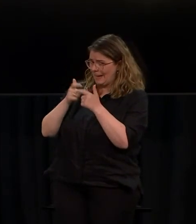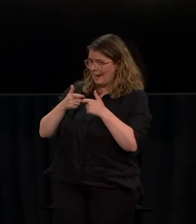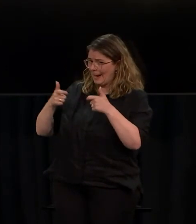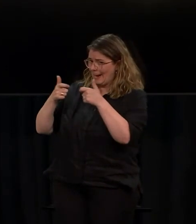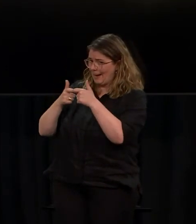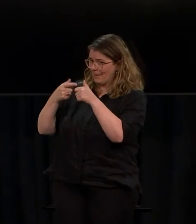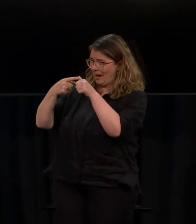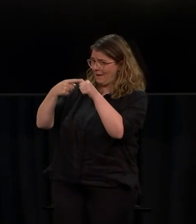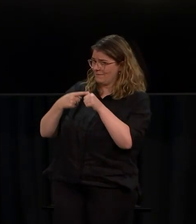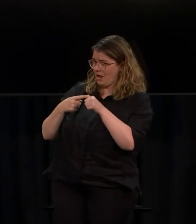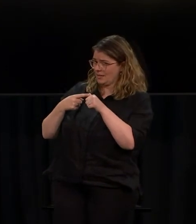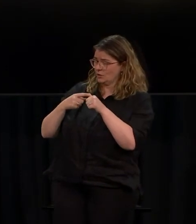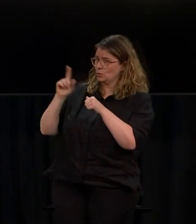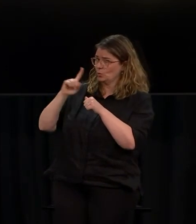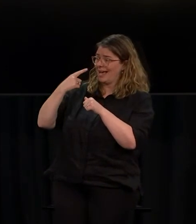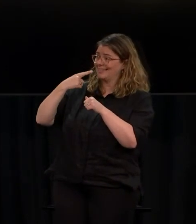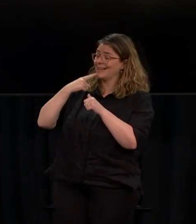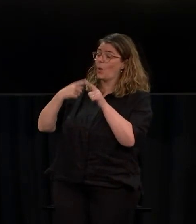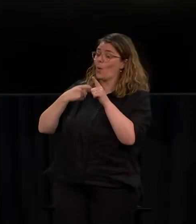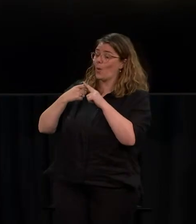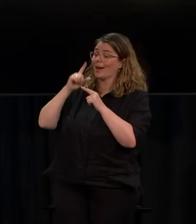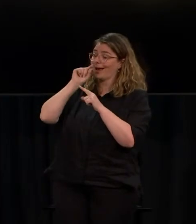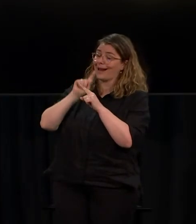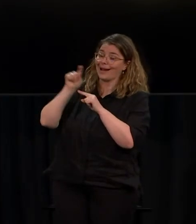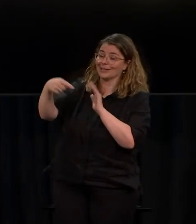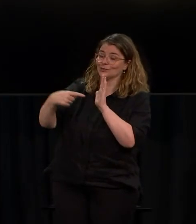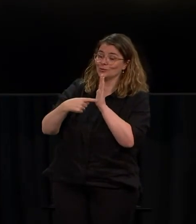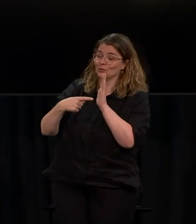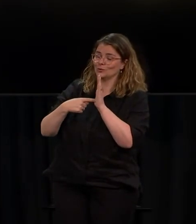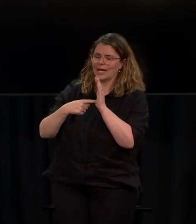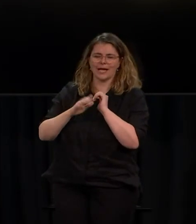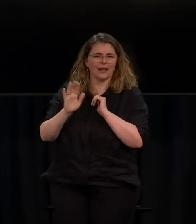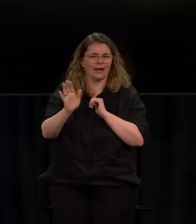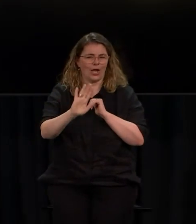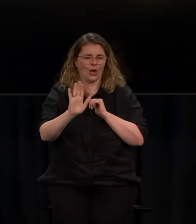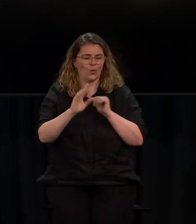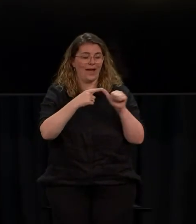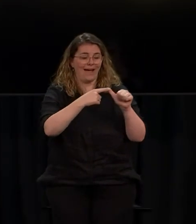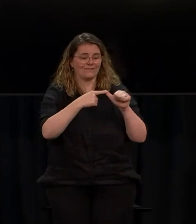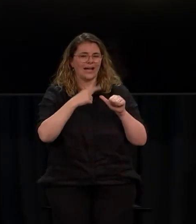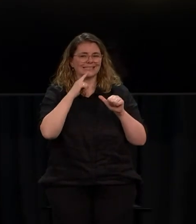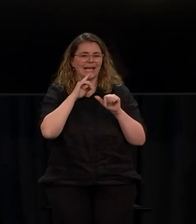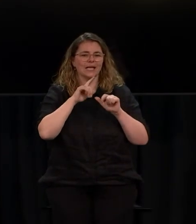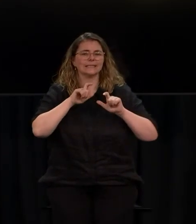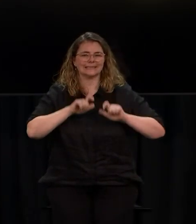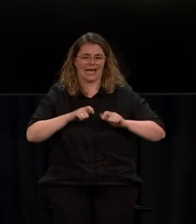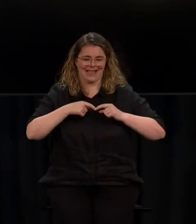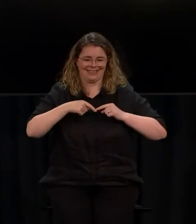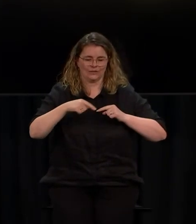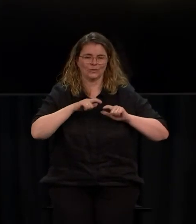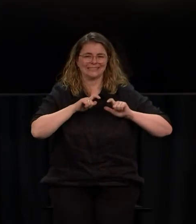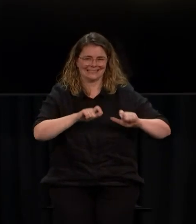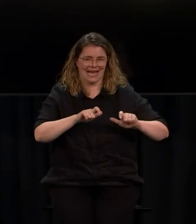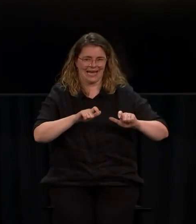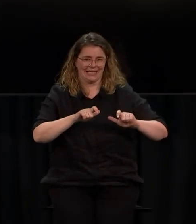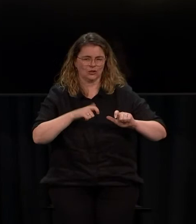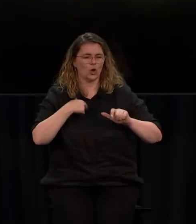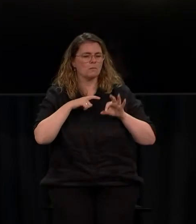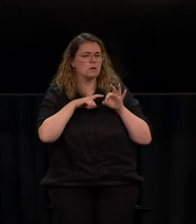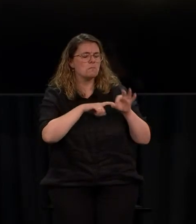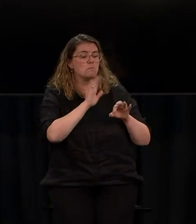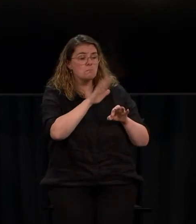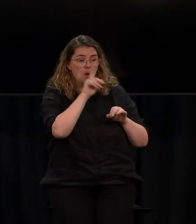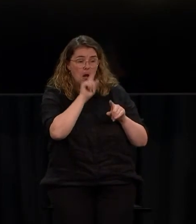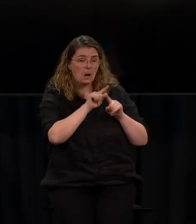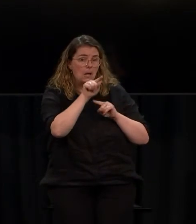Director-General was Auckland would be able to move next Tuesday. No, the only advice was given was not to move now. We then probed forward and said if we cast